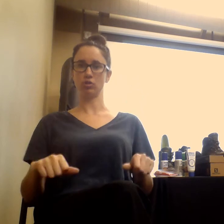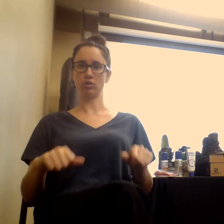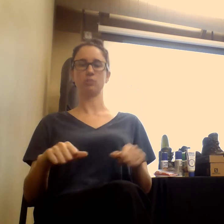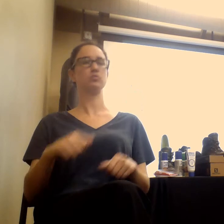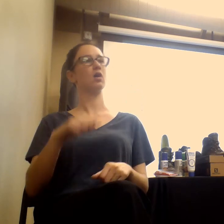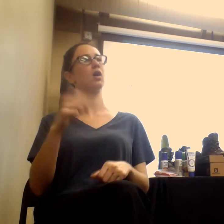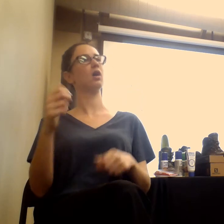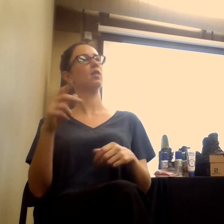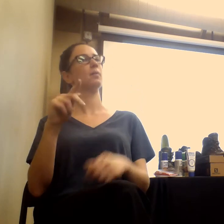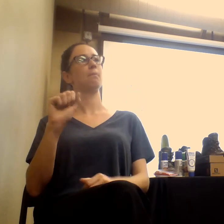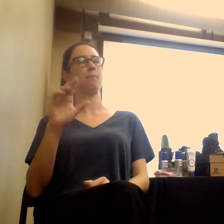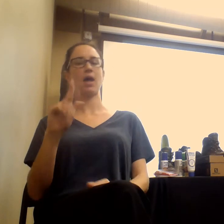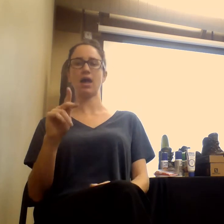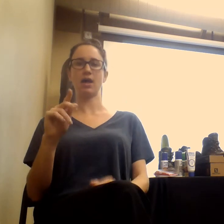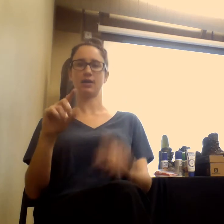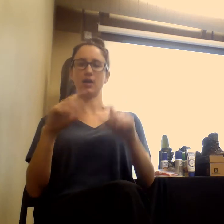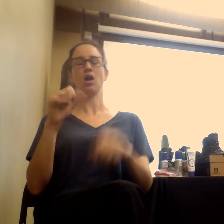different